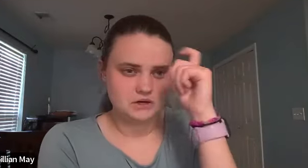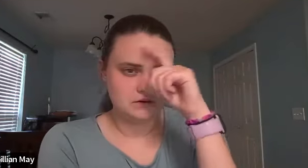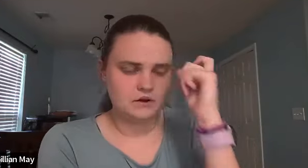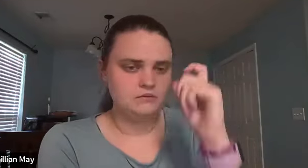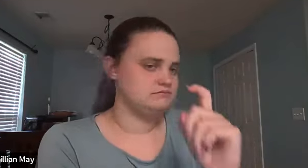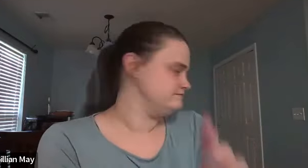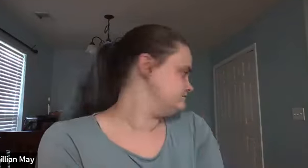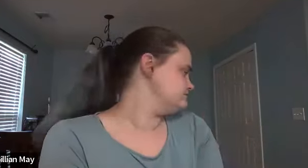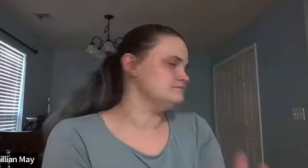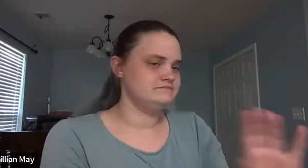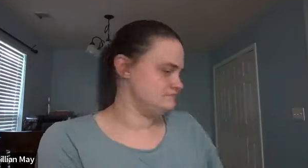Summer. Oh,